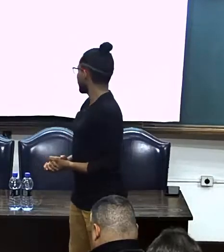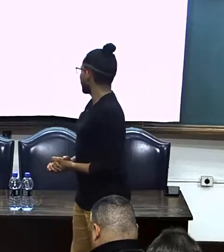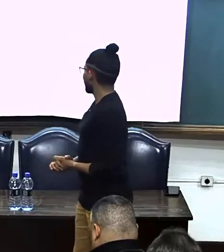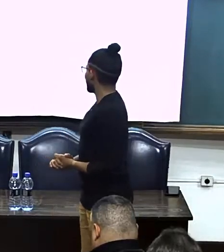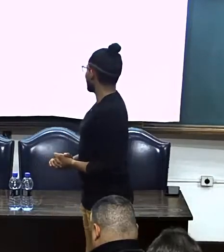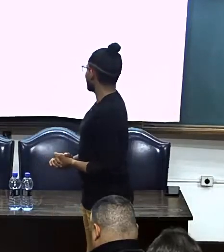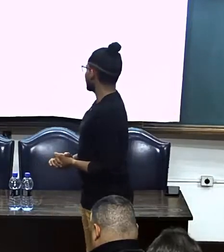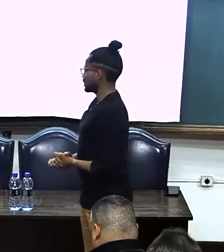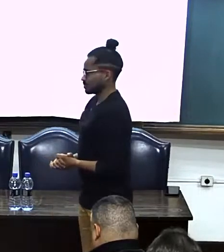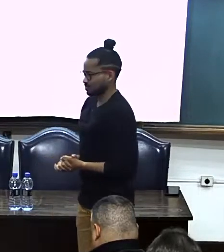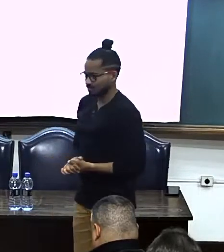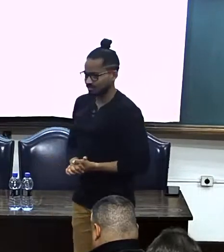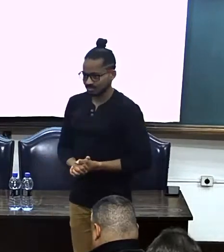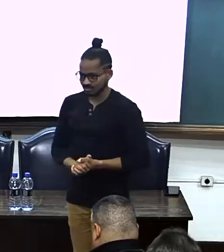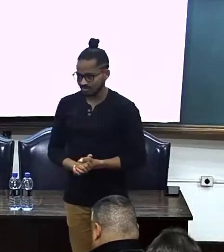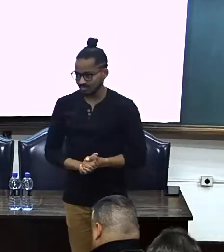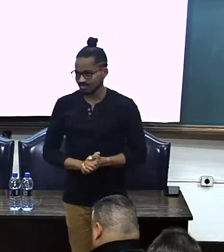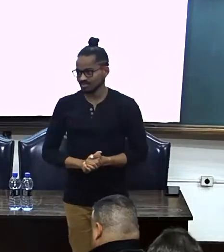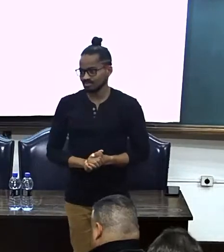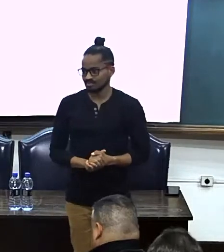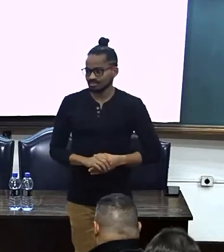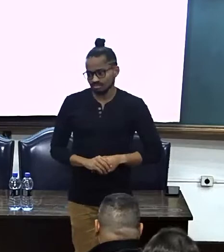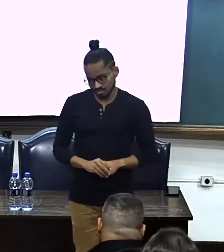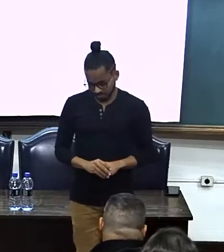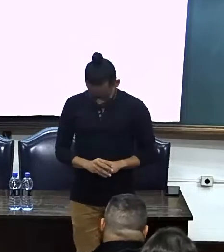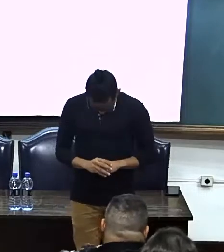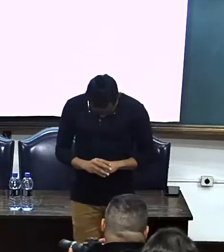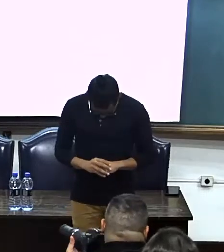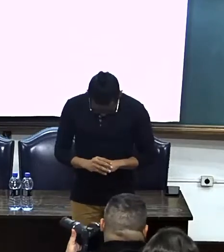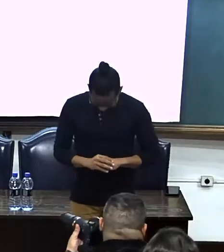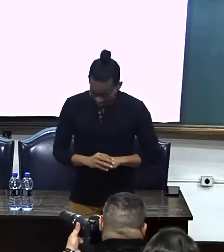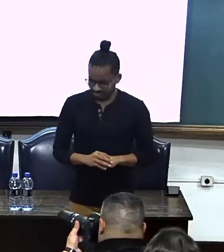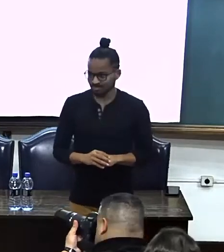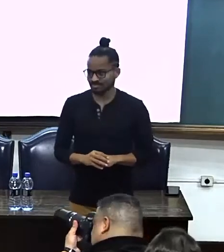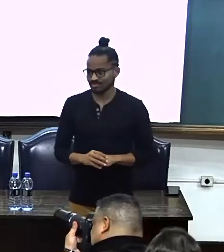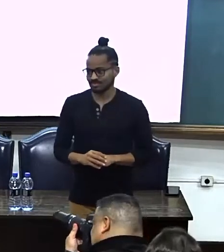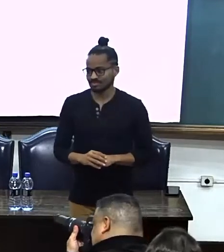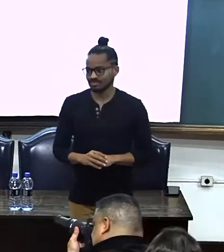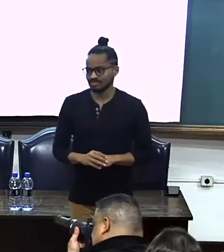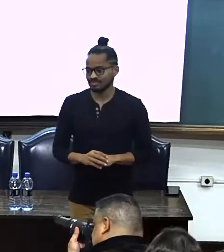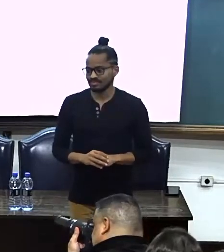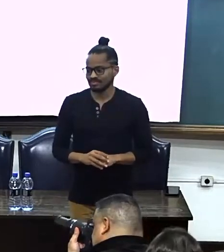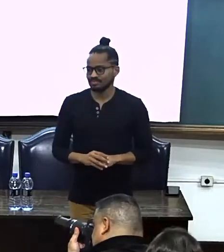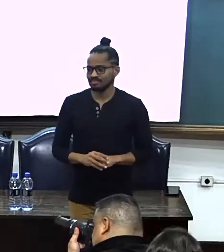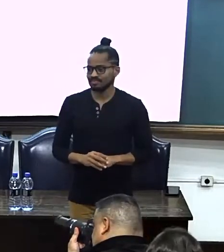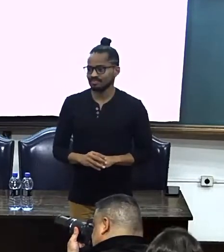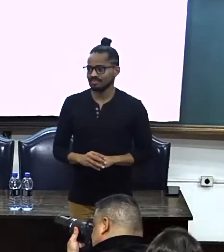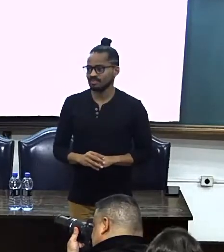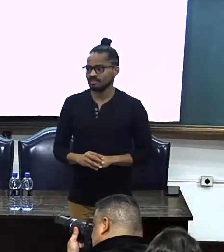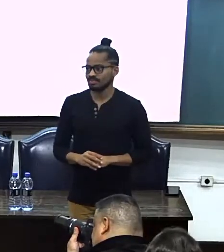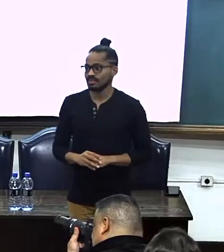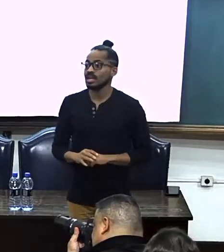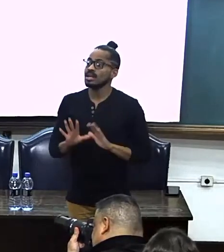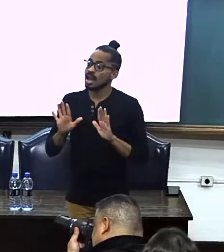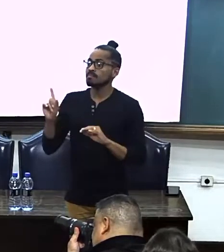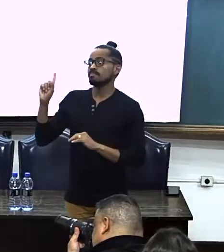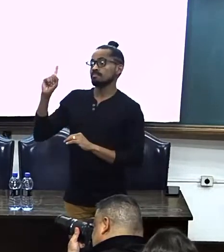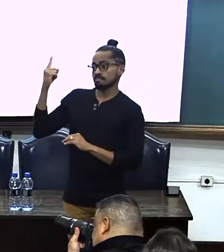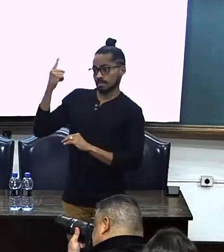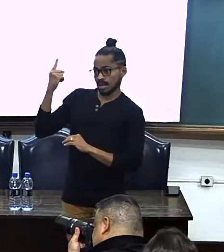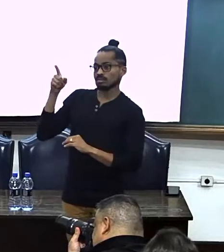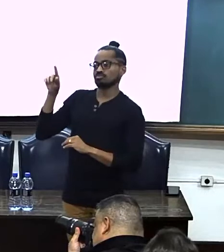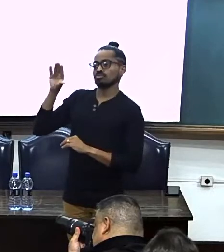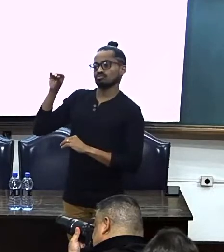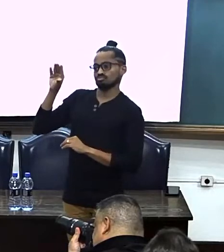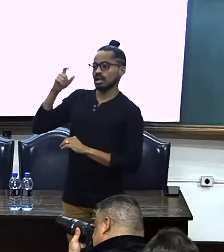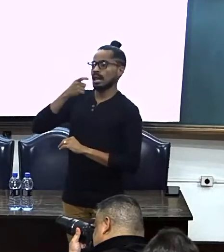que vai, então, se converter, né, numa realização fonética